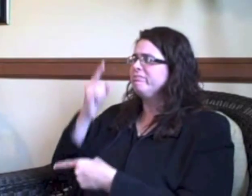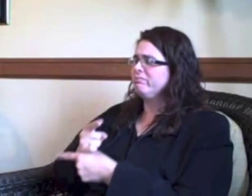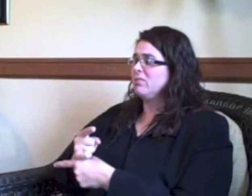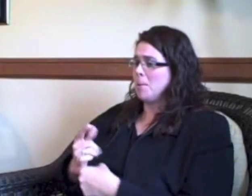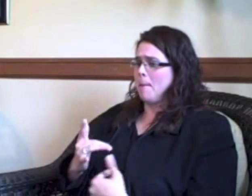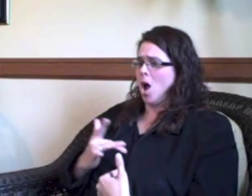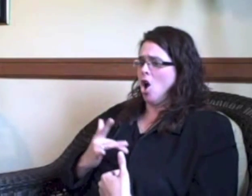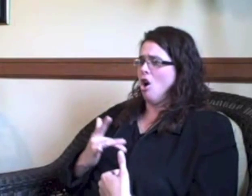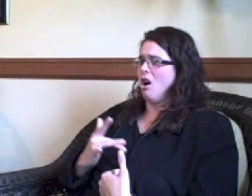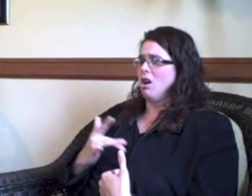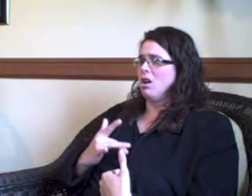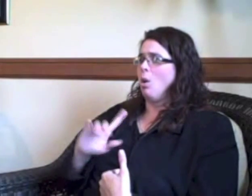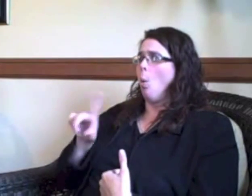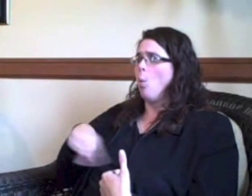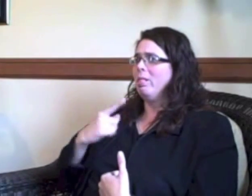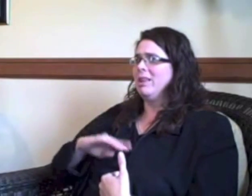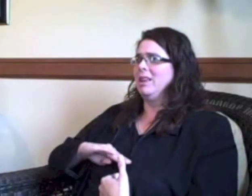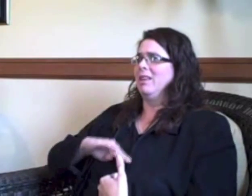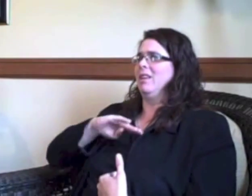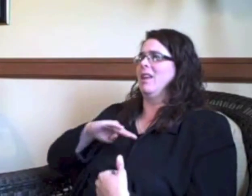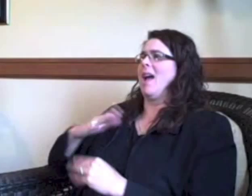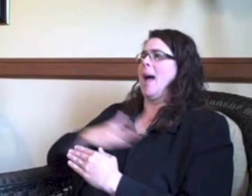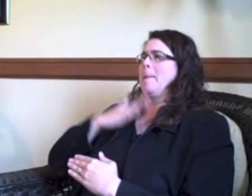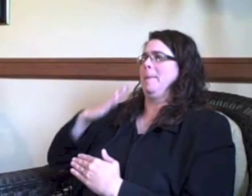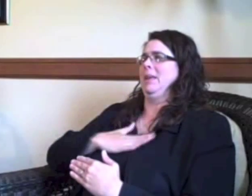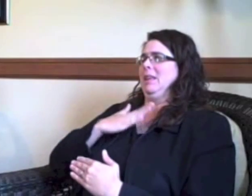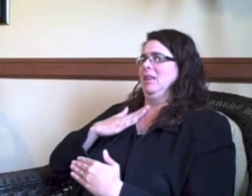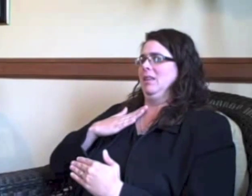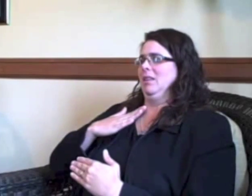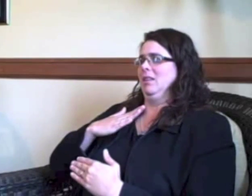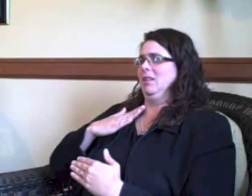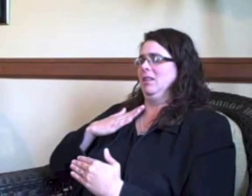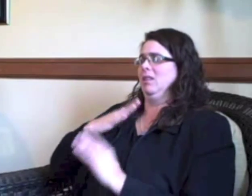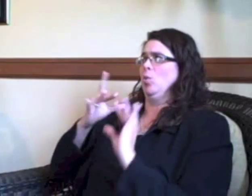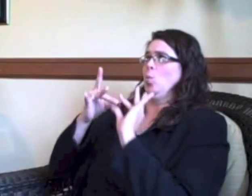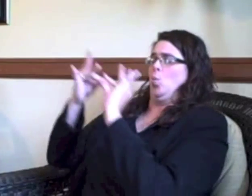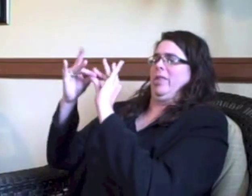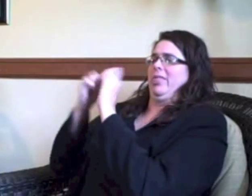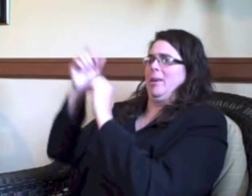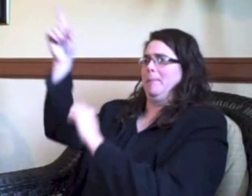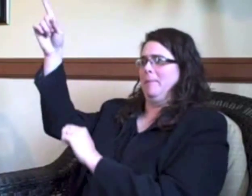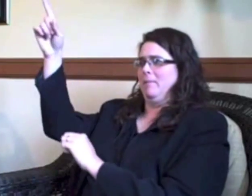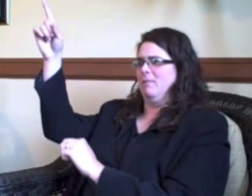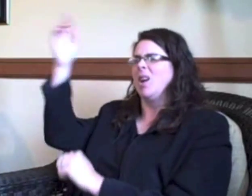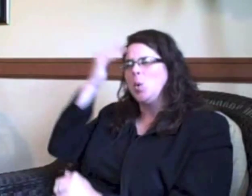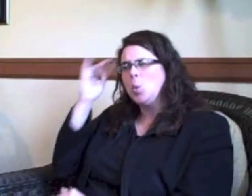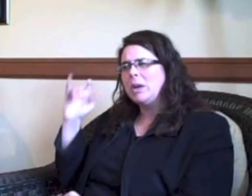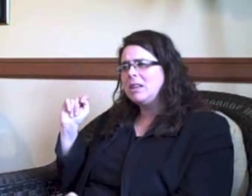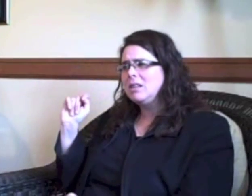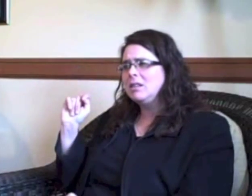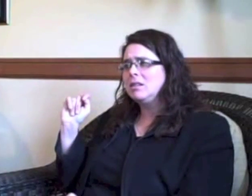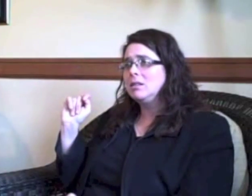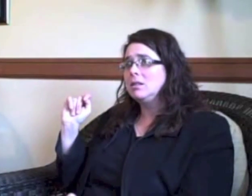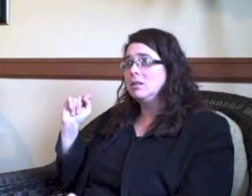I finally knew and my heart was filled and was happy only in a relationship with him.